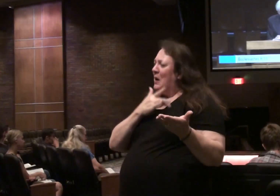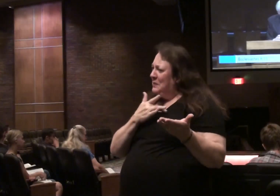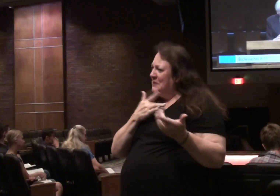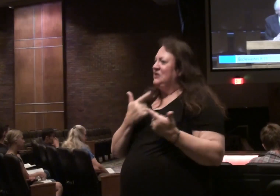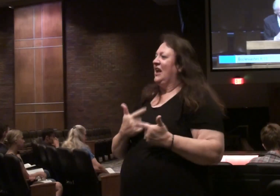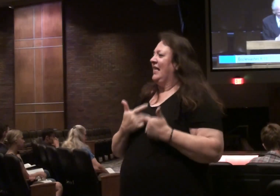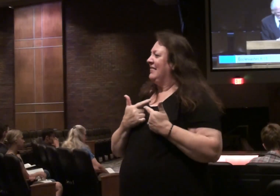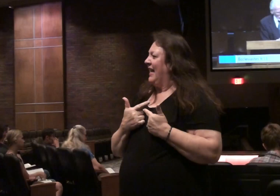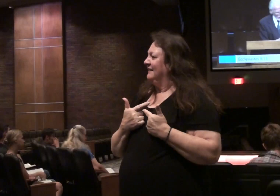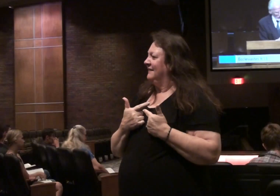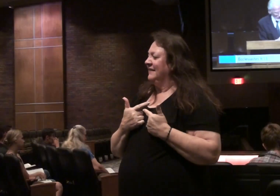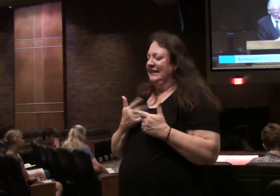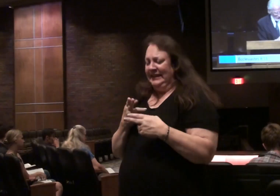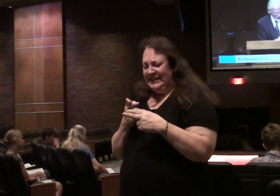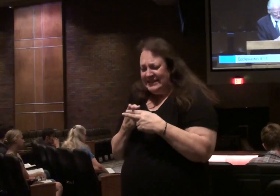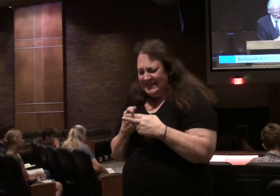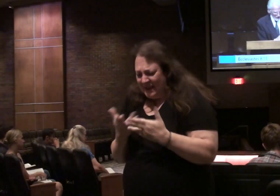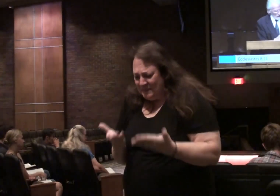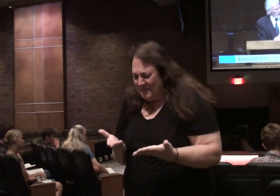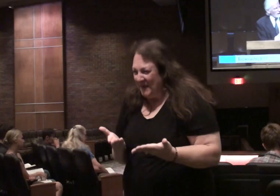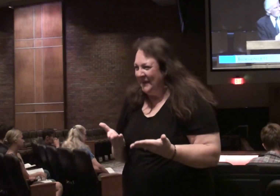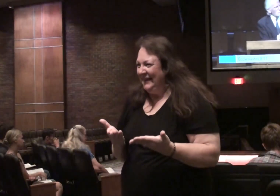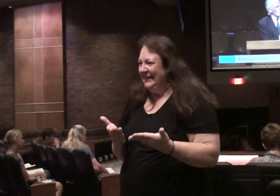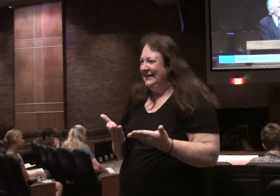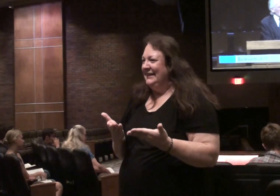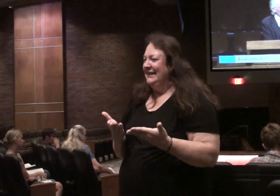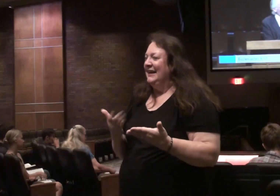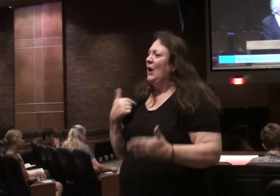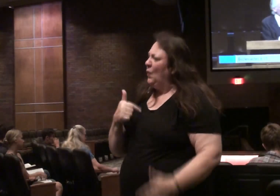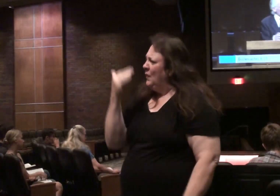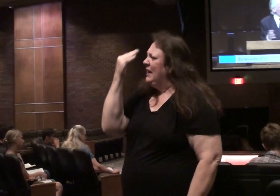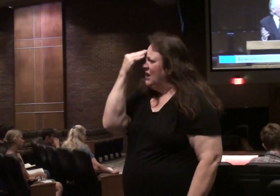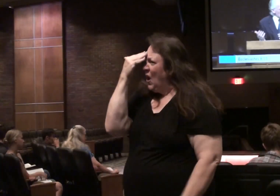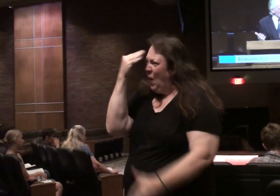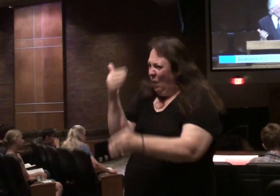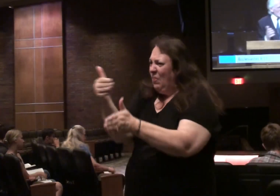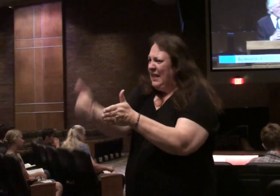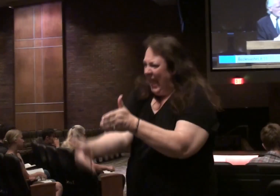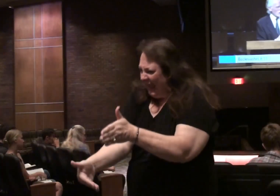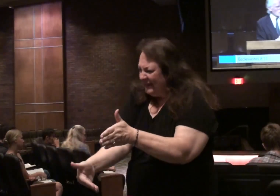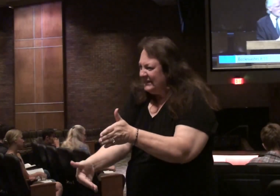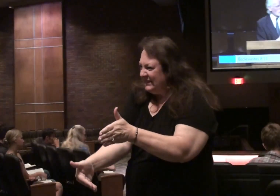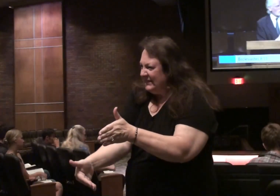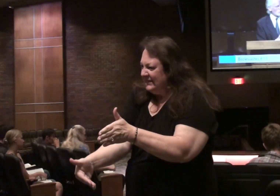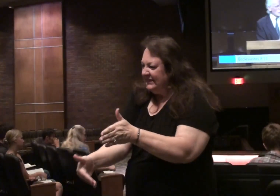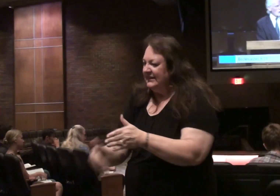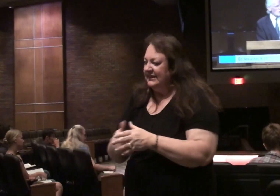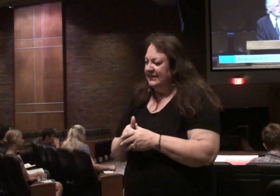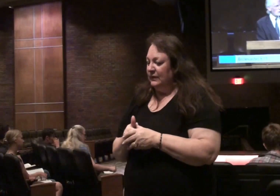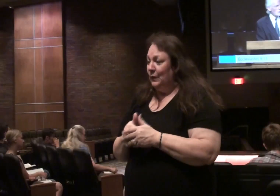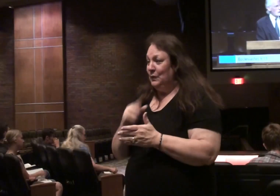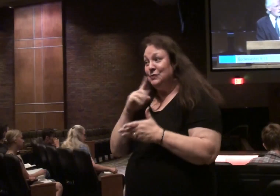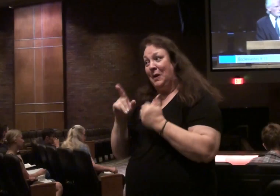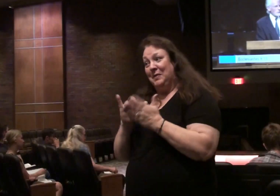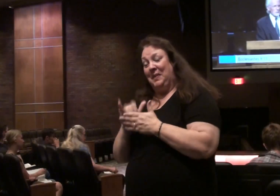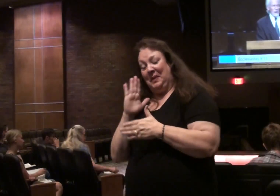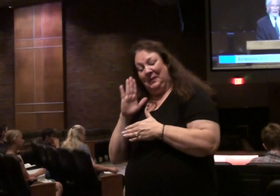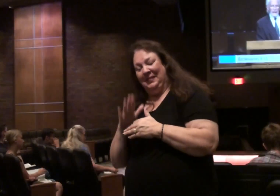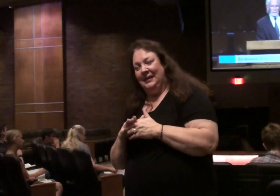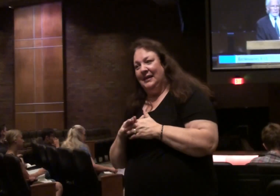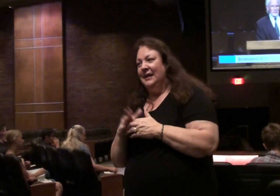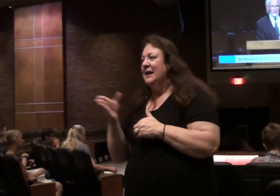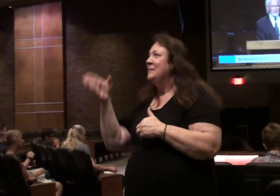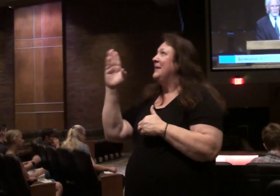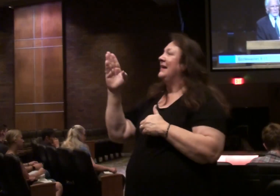It's temporary here. We know the outcome. He'll get to that in chapter 12 as well. But